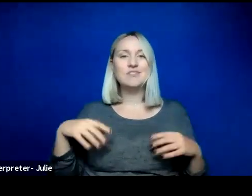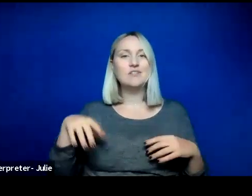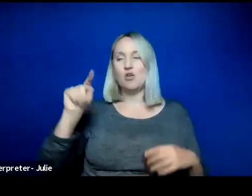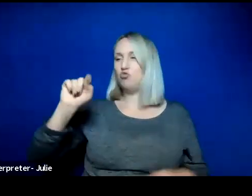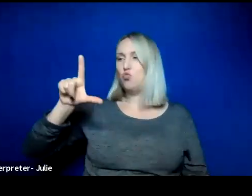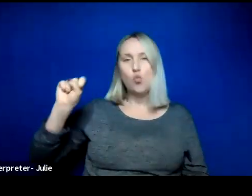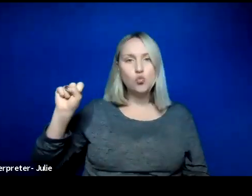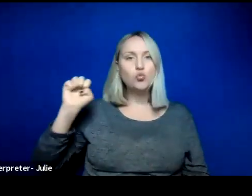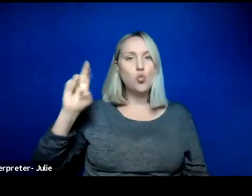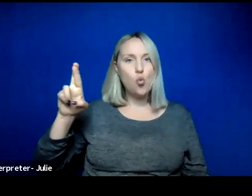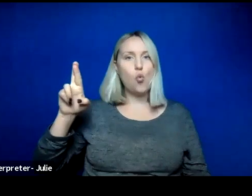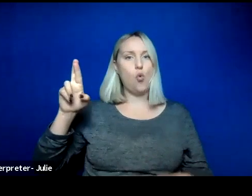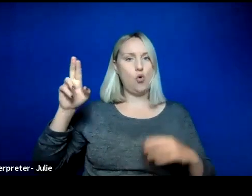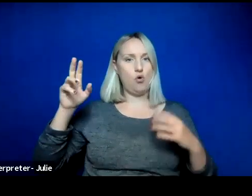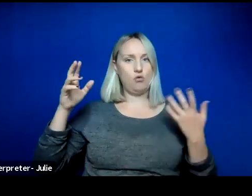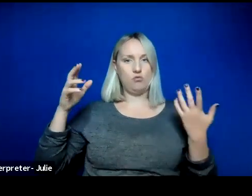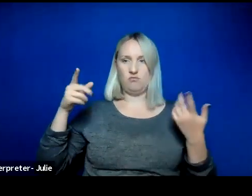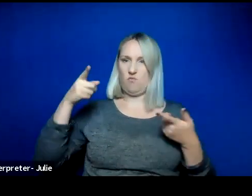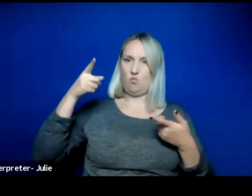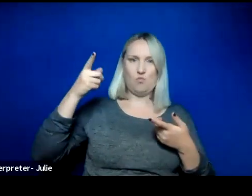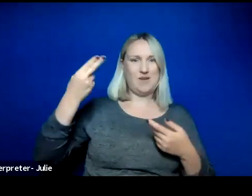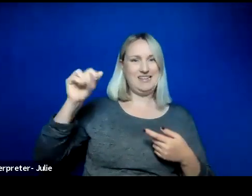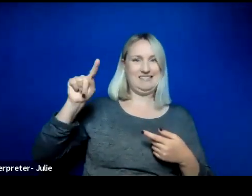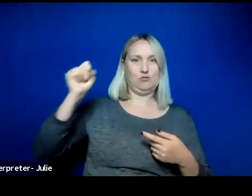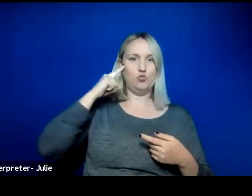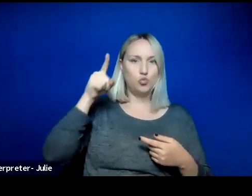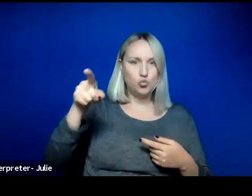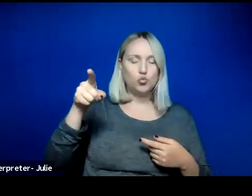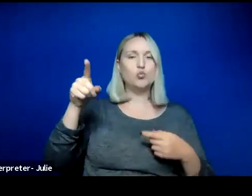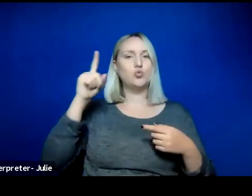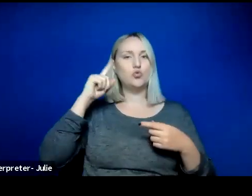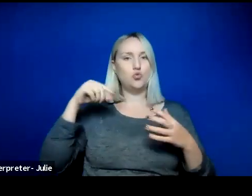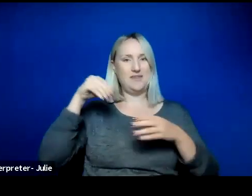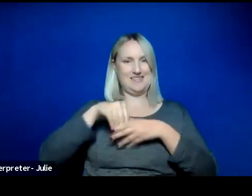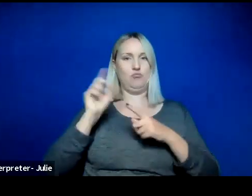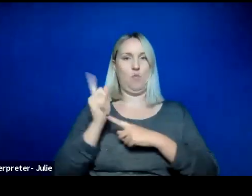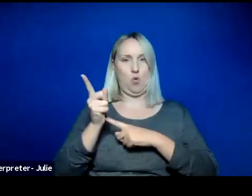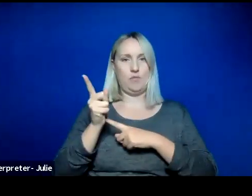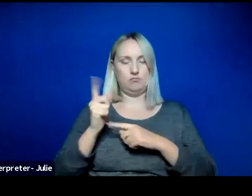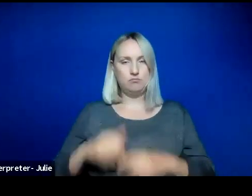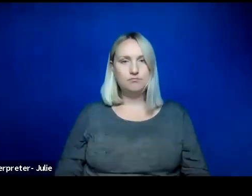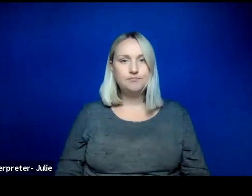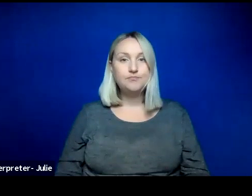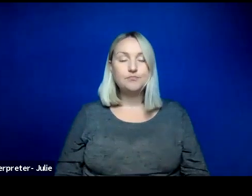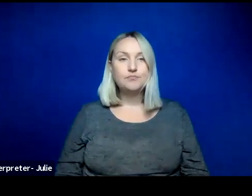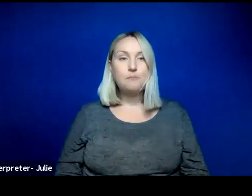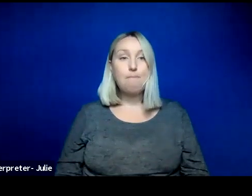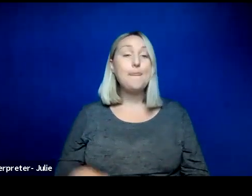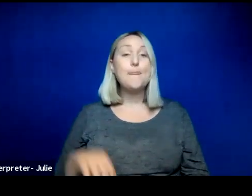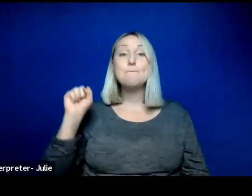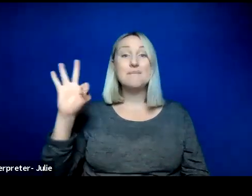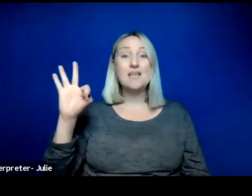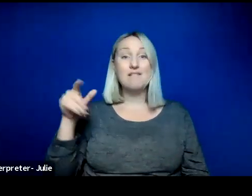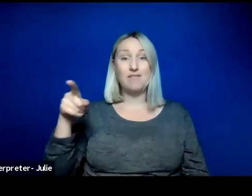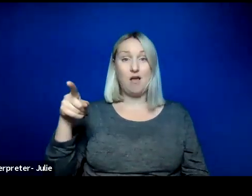tools or directives to help you reside in the present moment. So if something doesn't